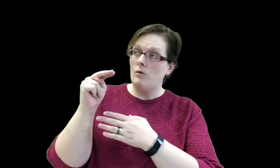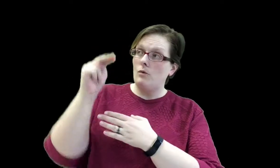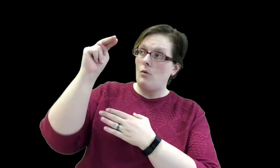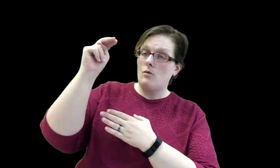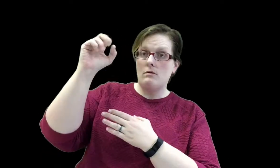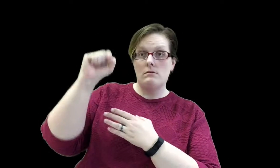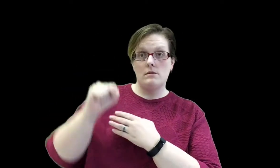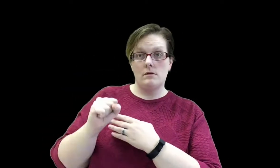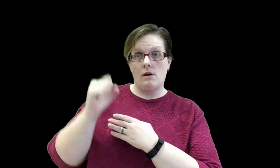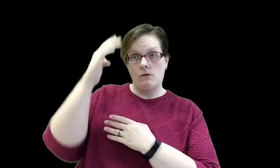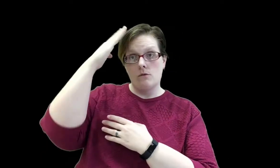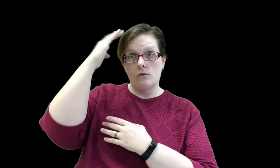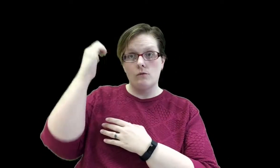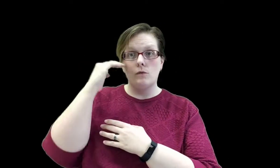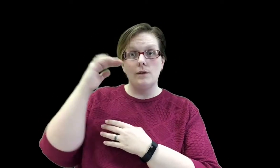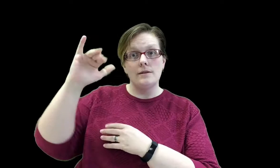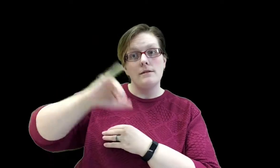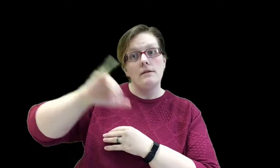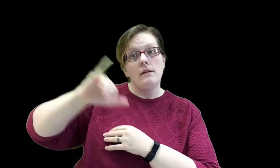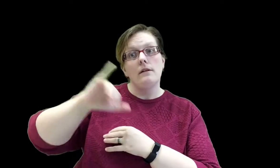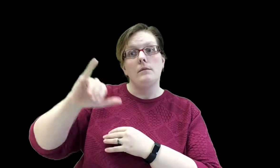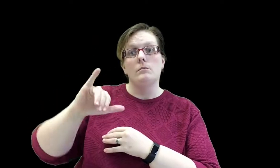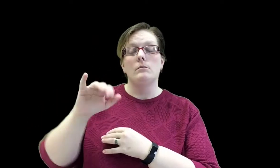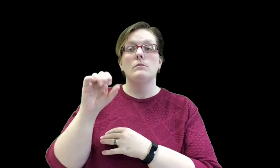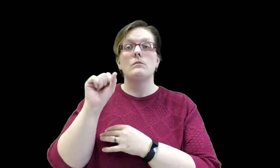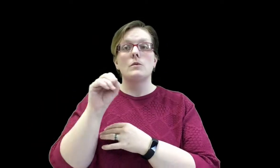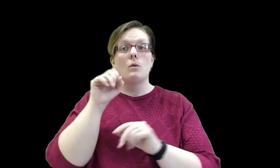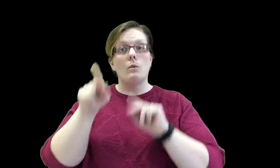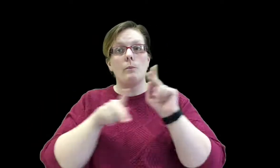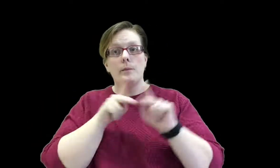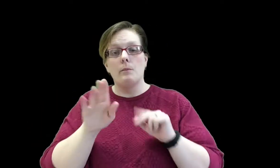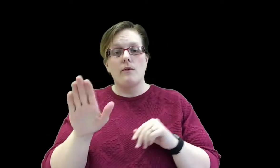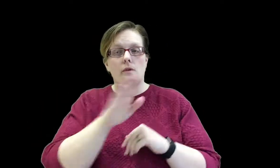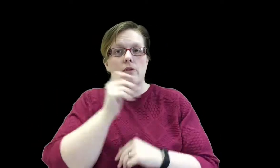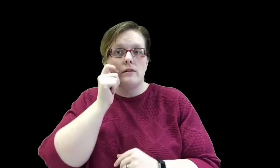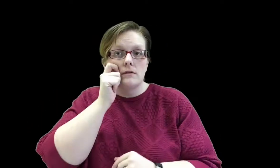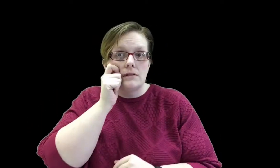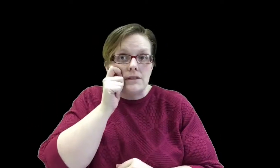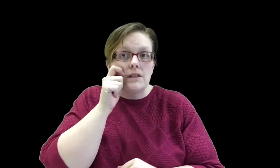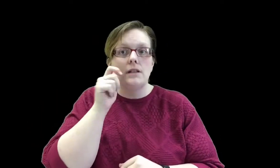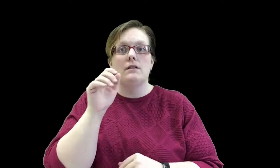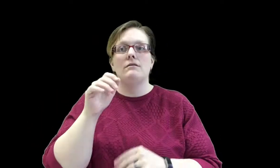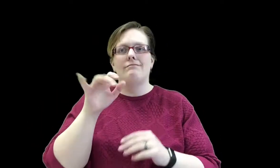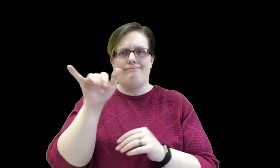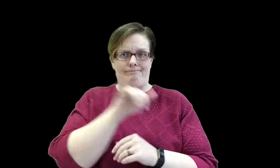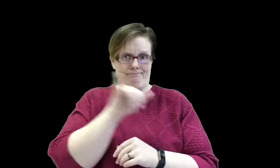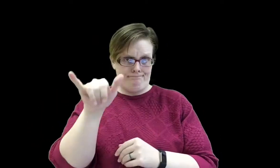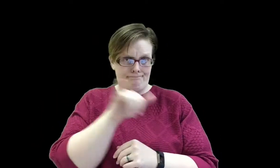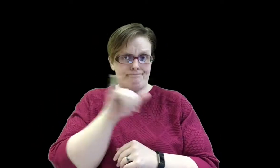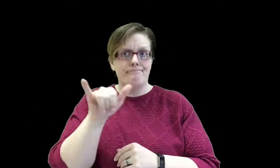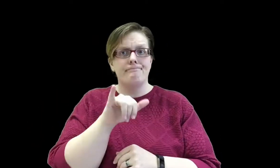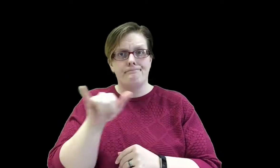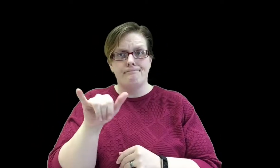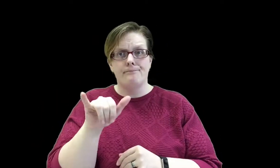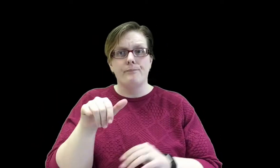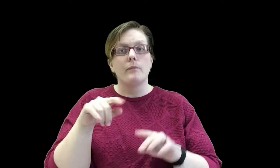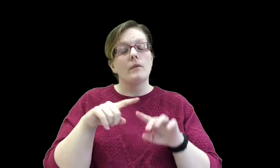Because the North Korea and South Korean people used to be all one people, they are considered of the same ethnic